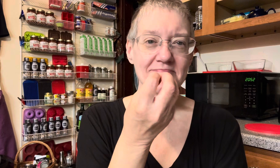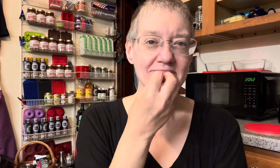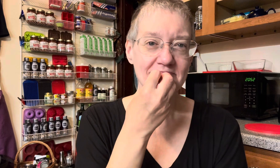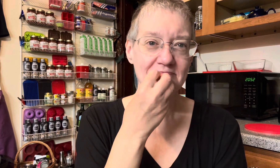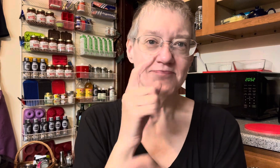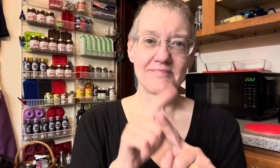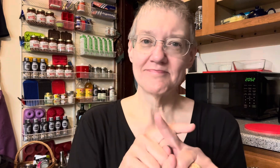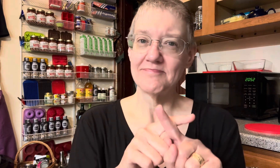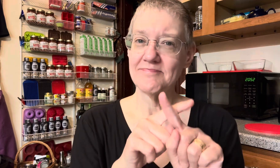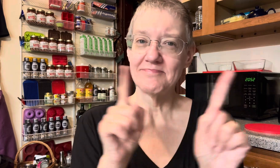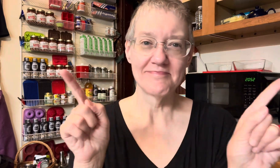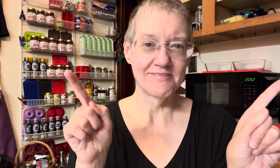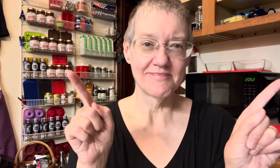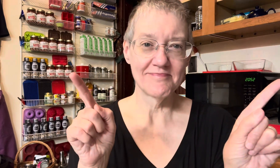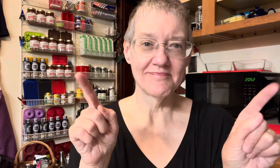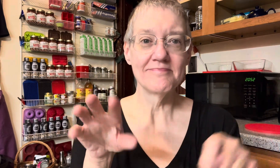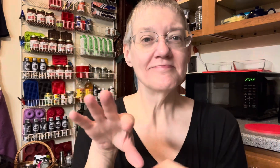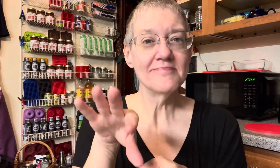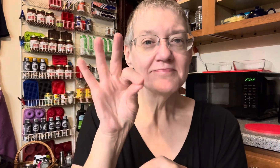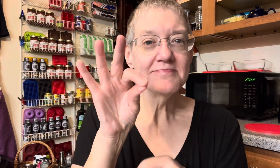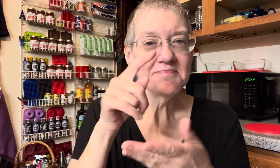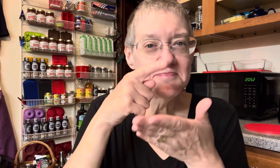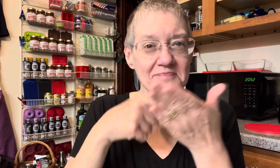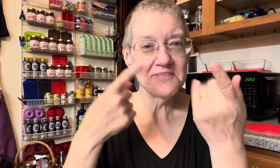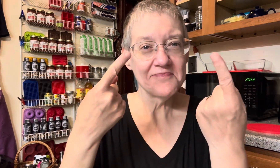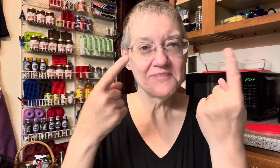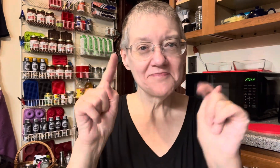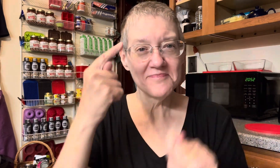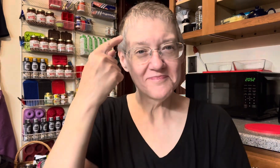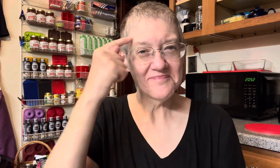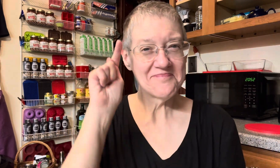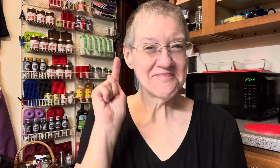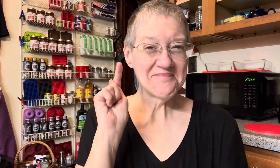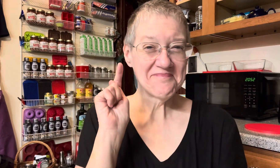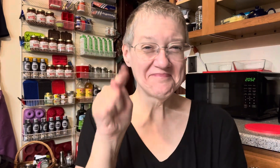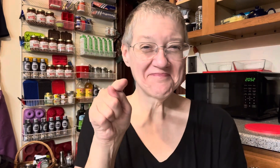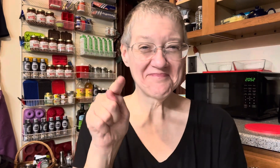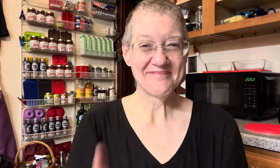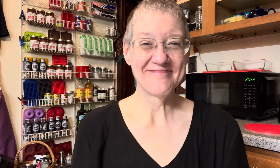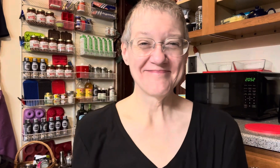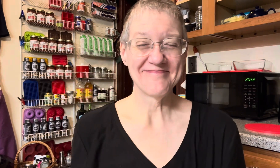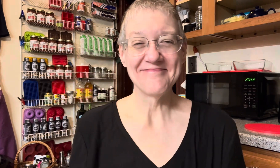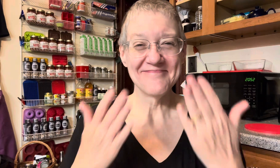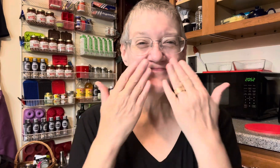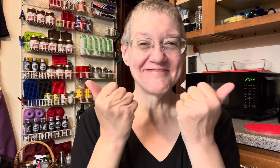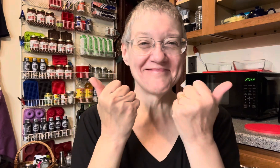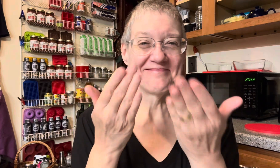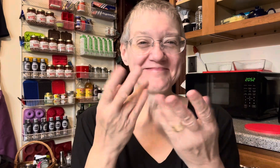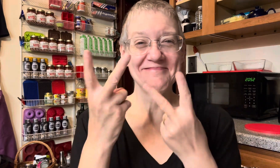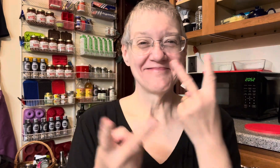Dale and I eat very differently, so find what works for you. Thank you for